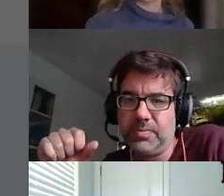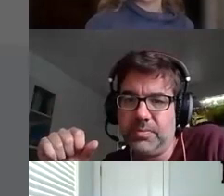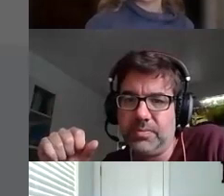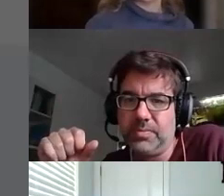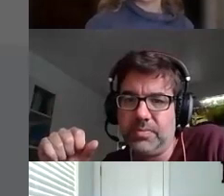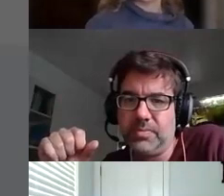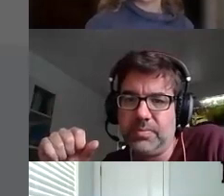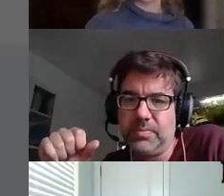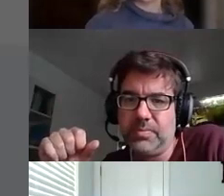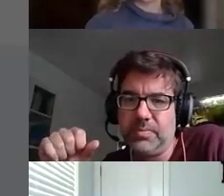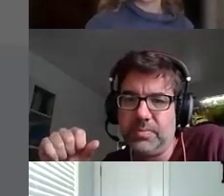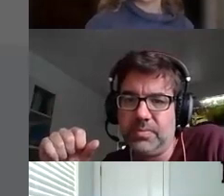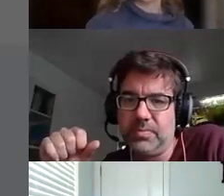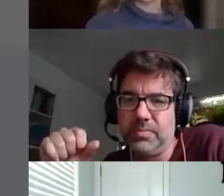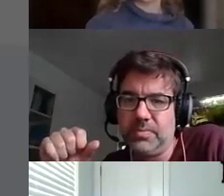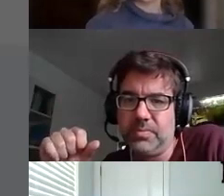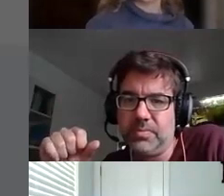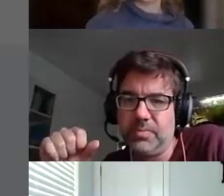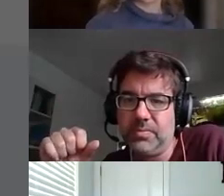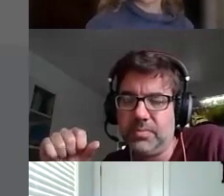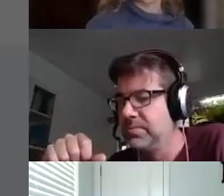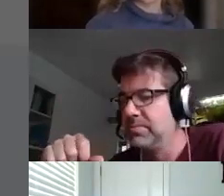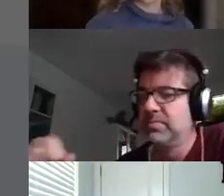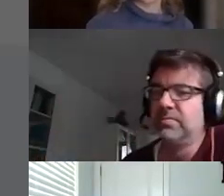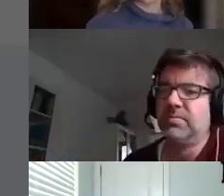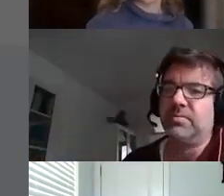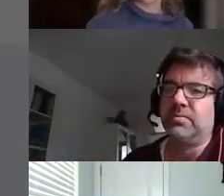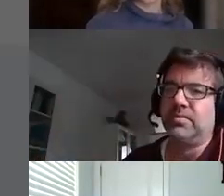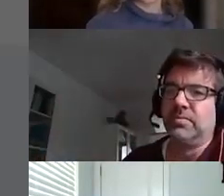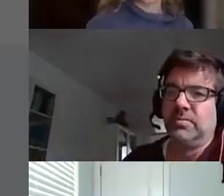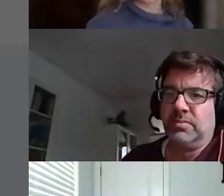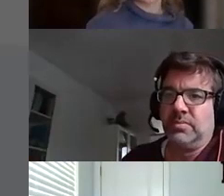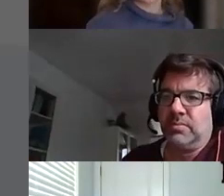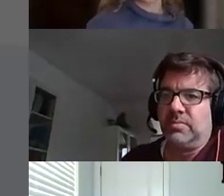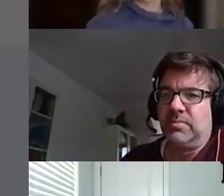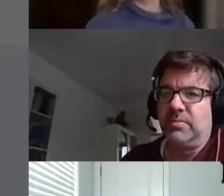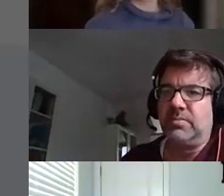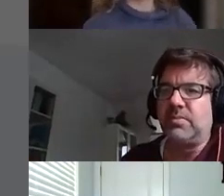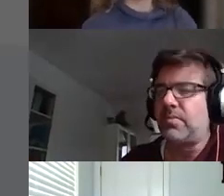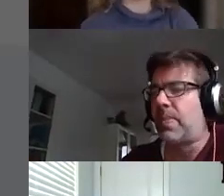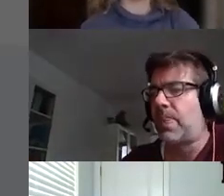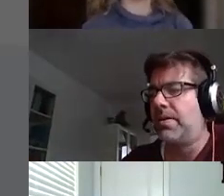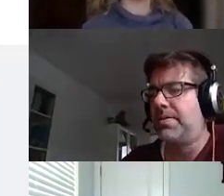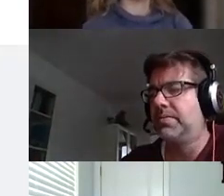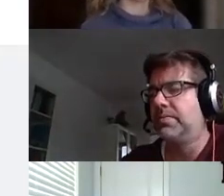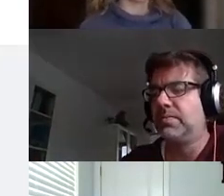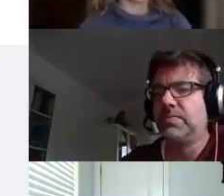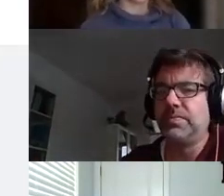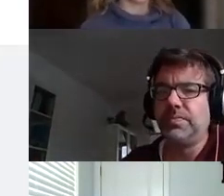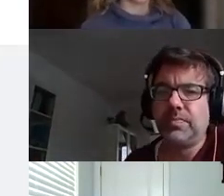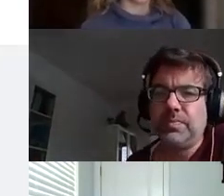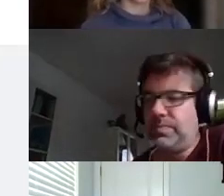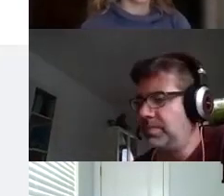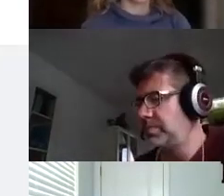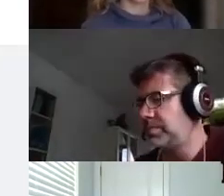It's a very great point. Thank you. Thank you, Michael. So, okay, we